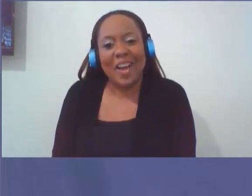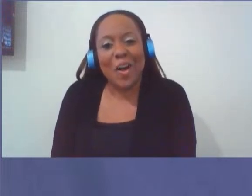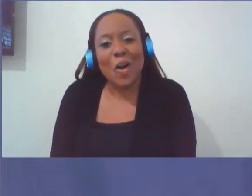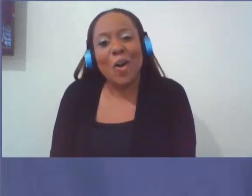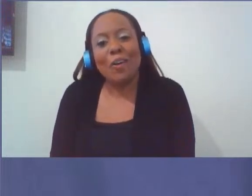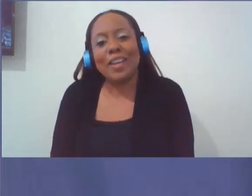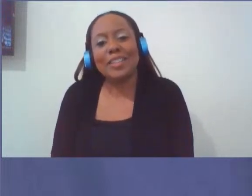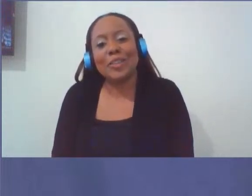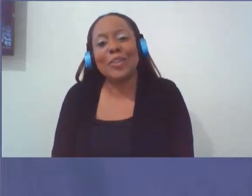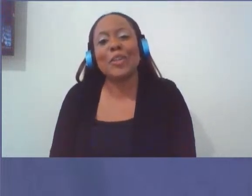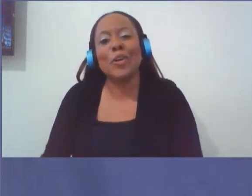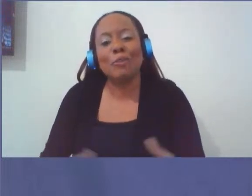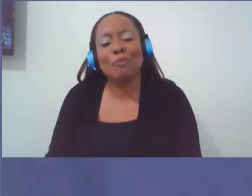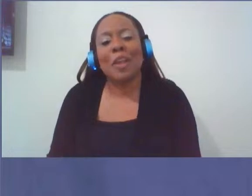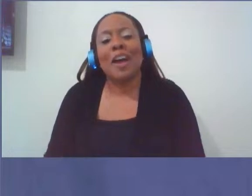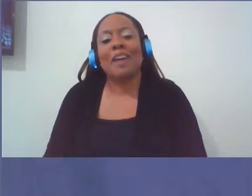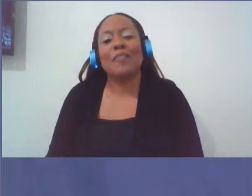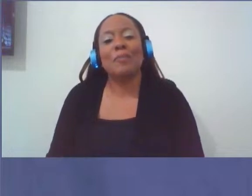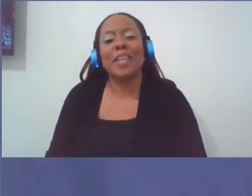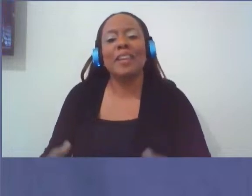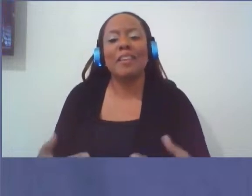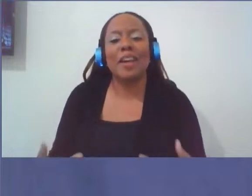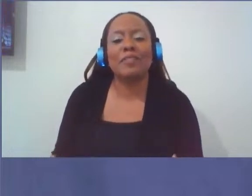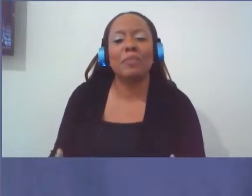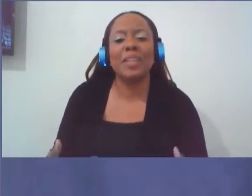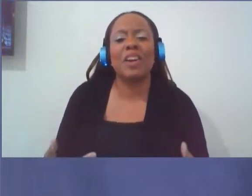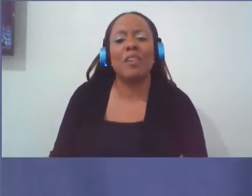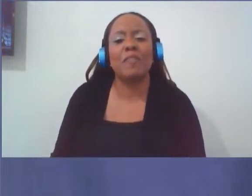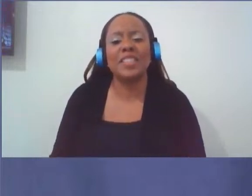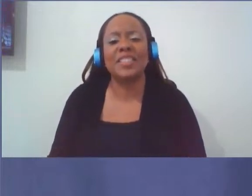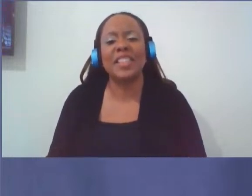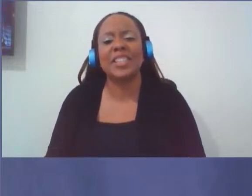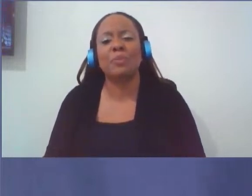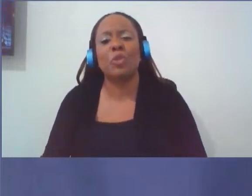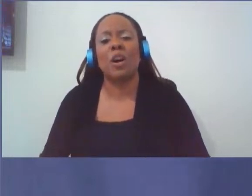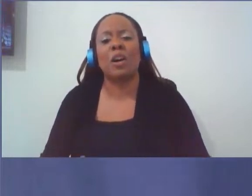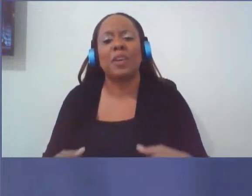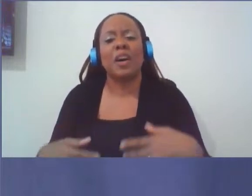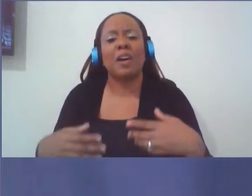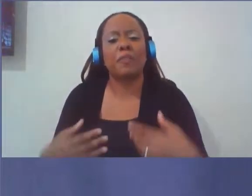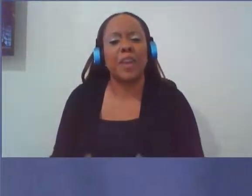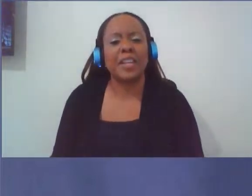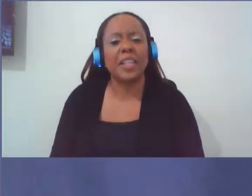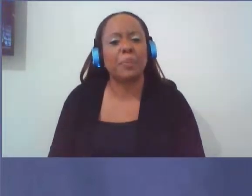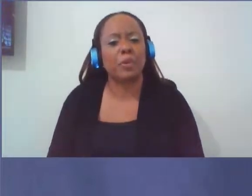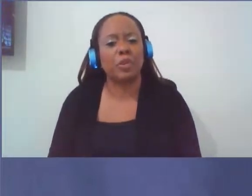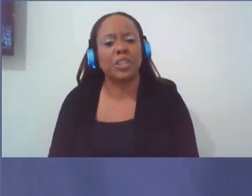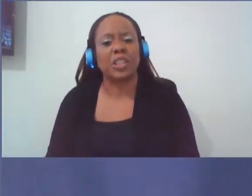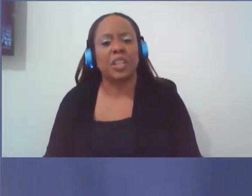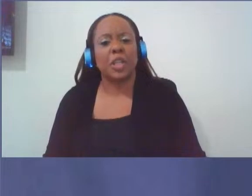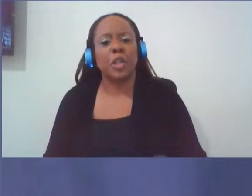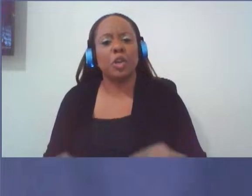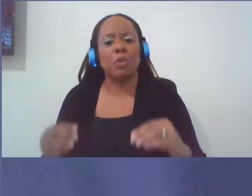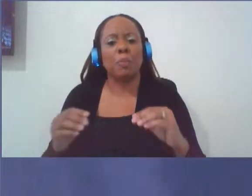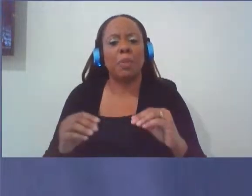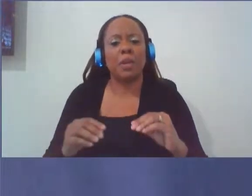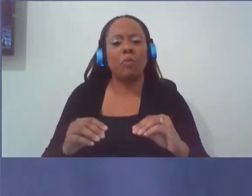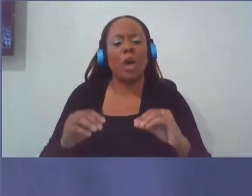Okay. Okay, so for me, convincing is more of a friendly